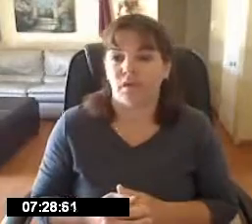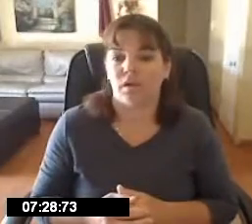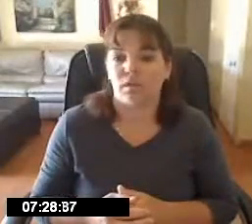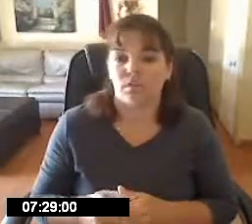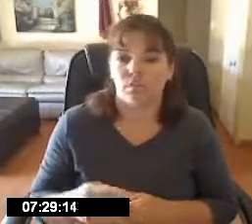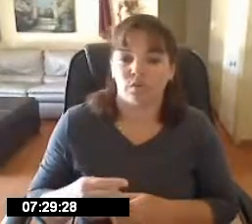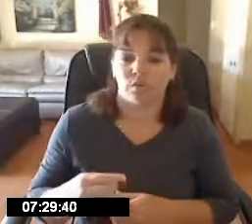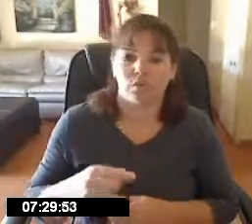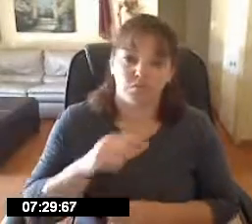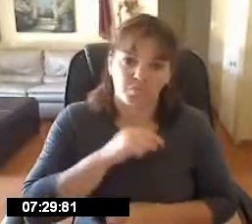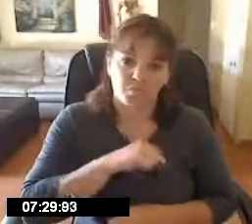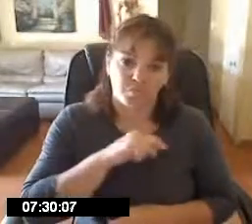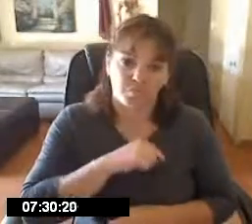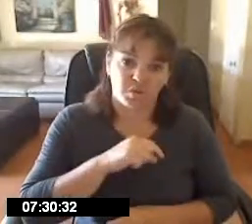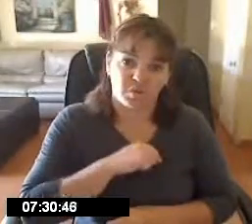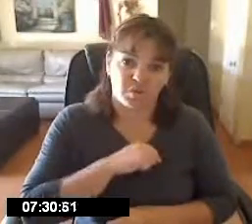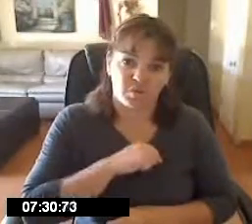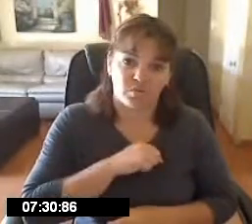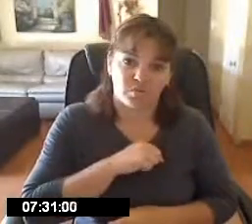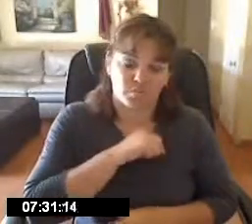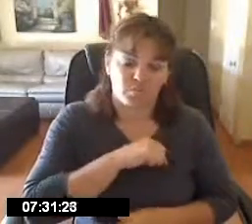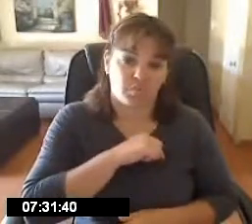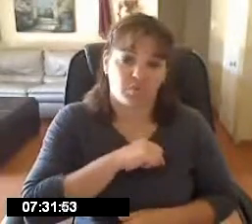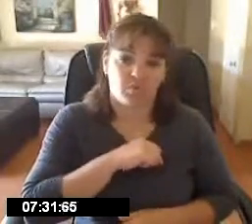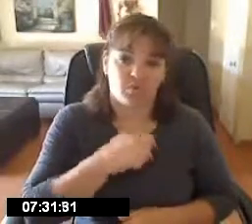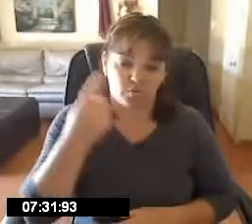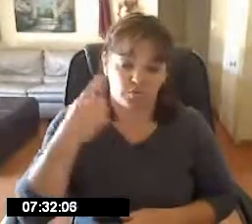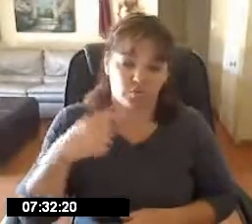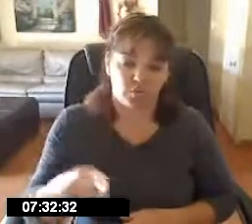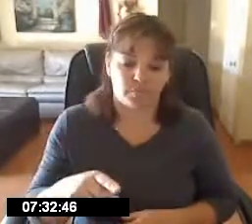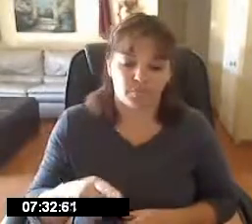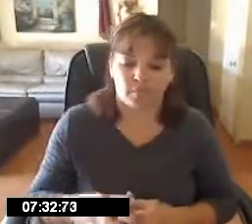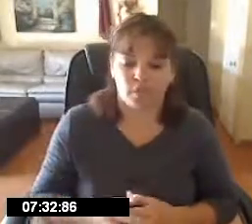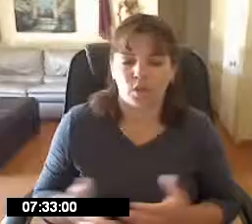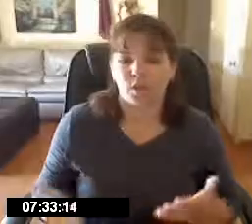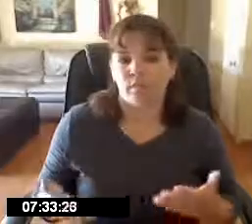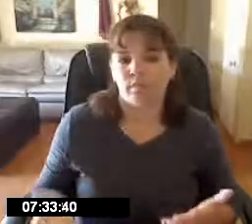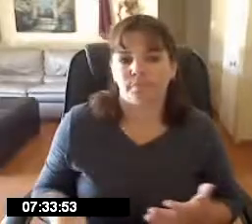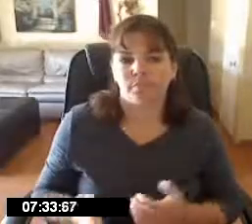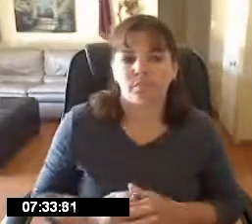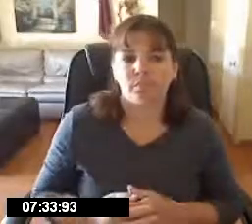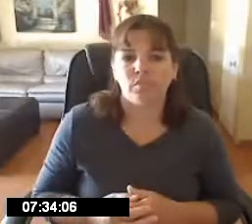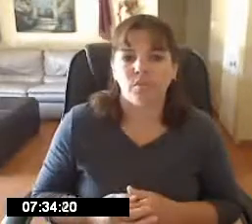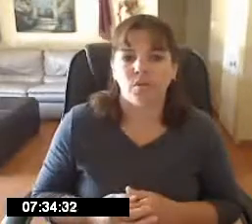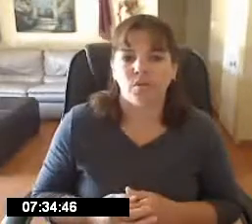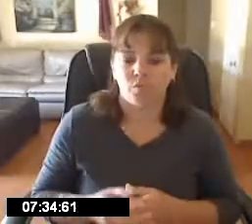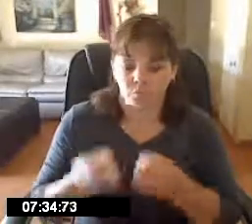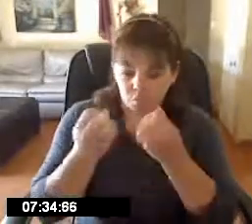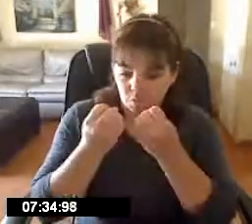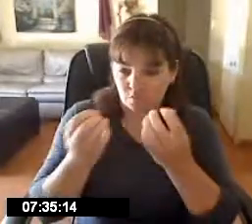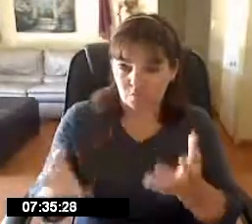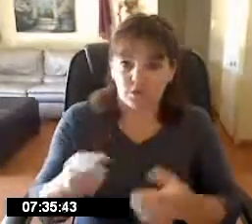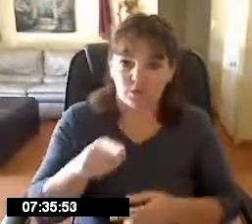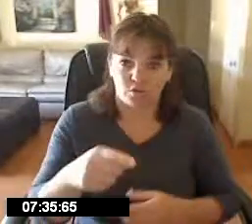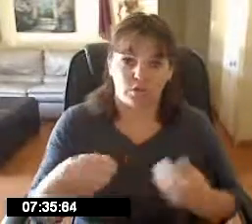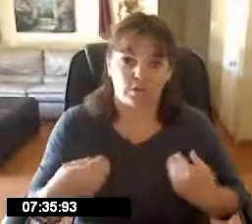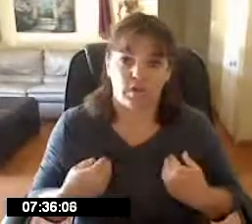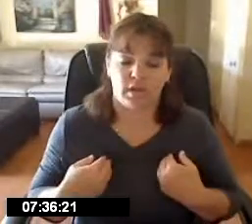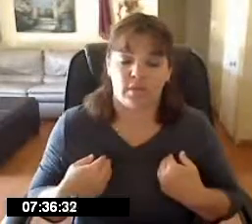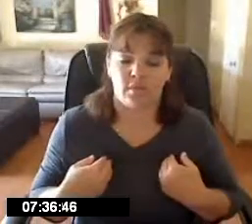What available resources do you have on a national level, on a local level, on a state level? What are